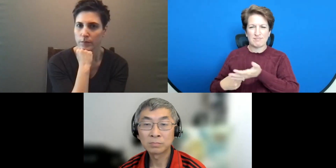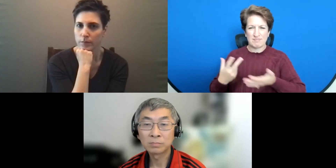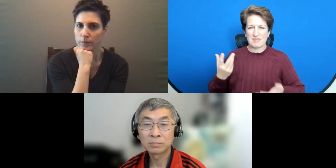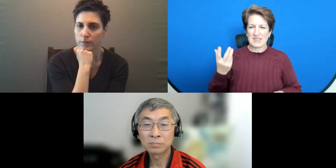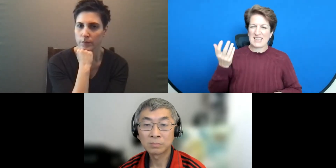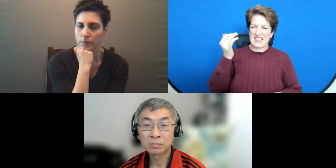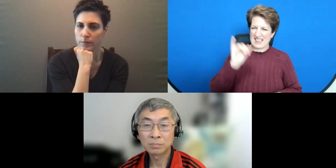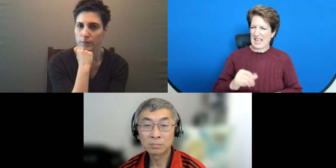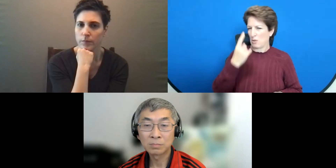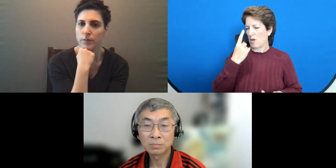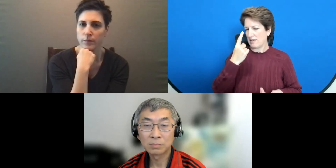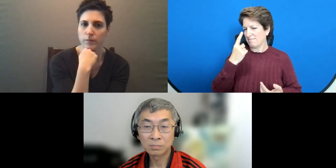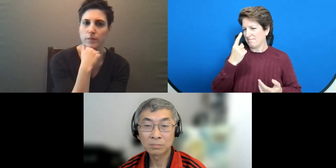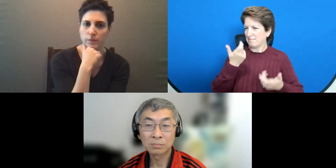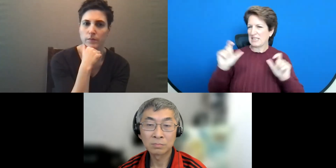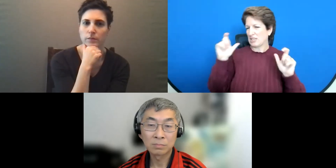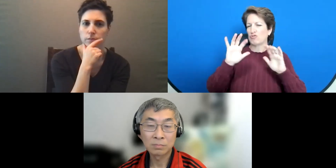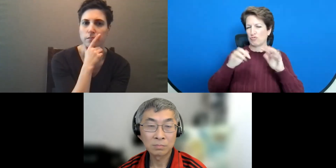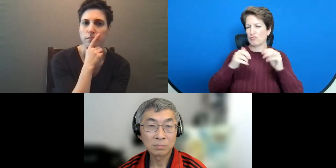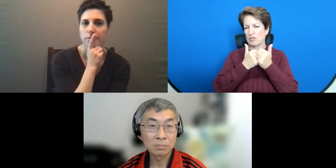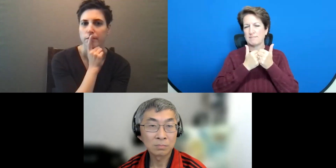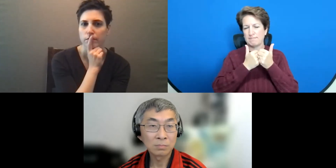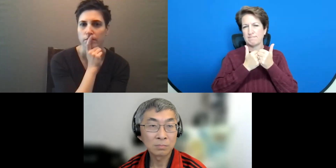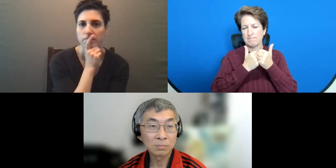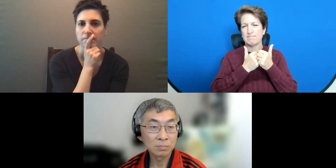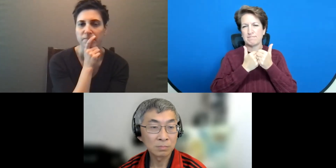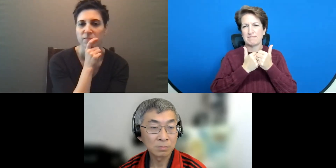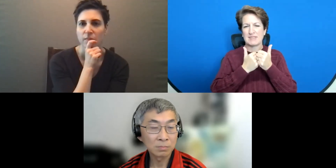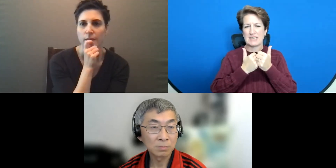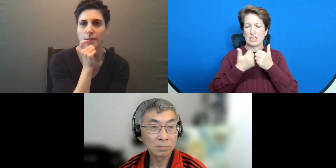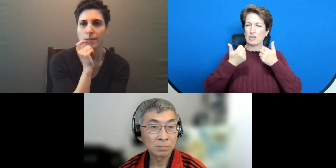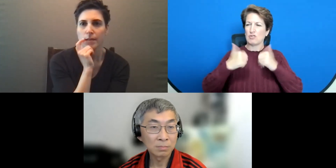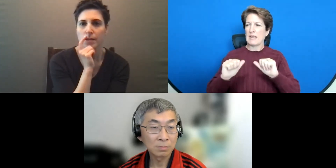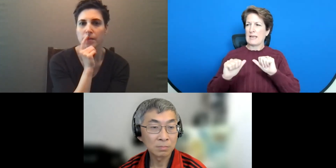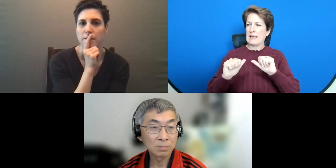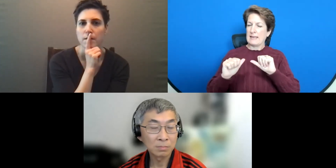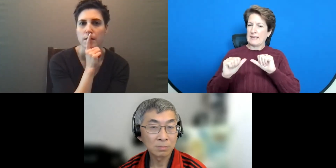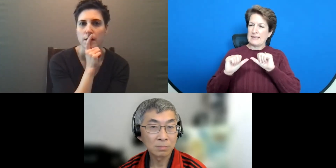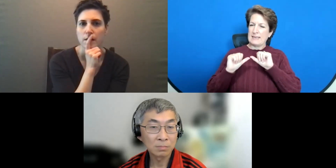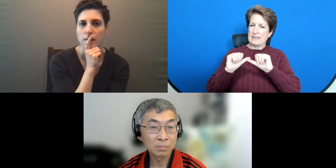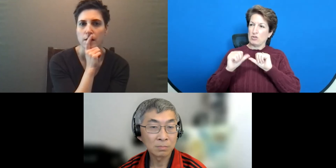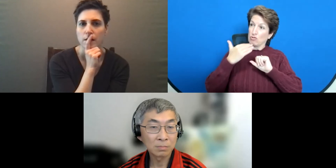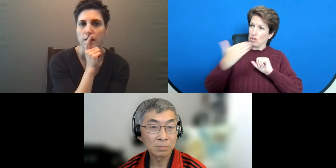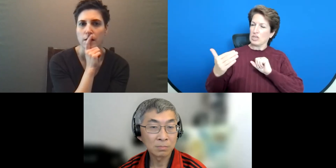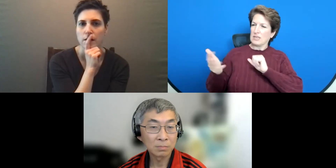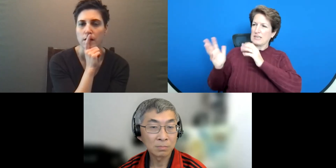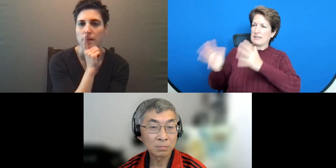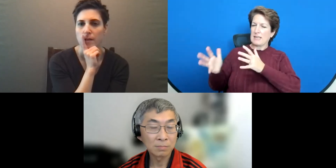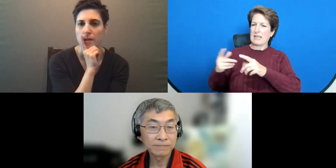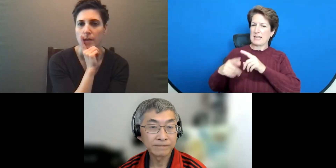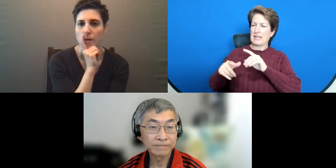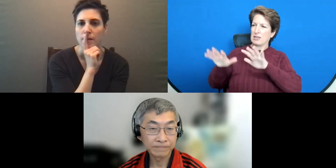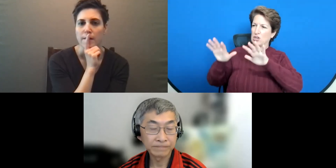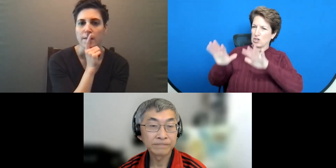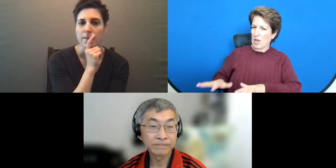been one of my biggest challenges, to like be able to continue a good conversation, keep